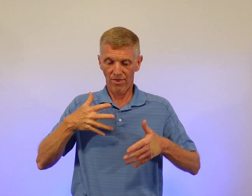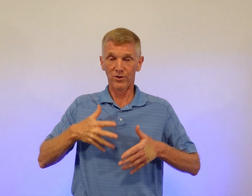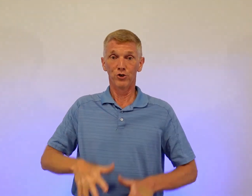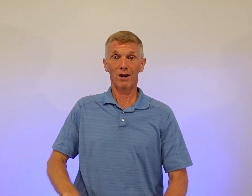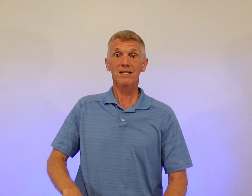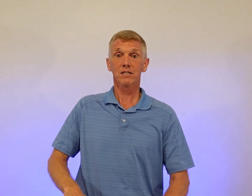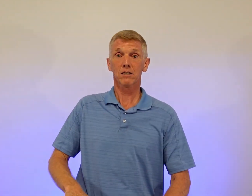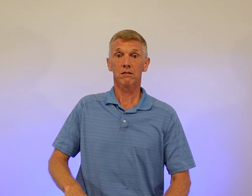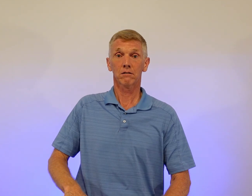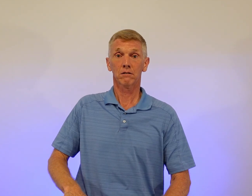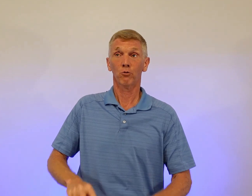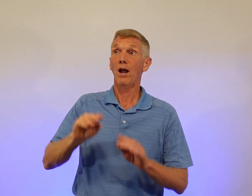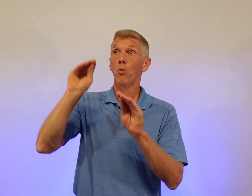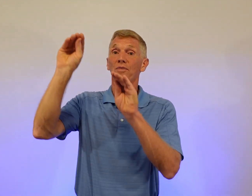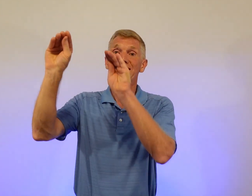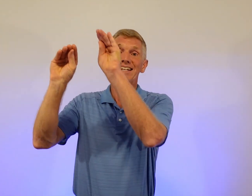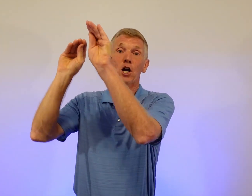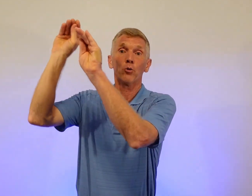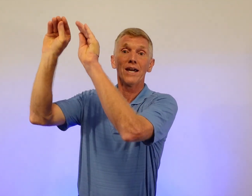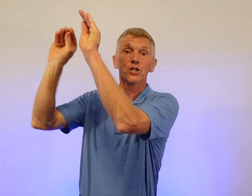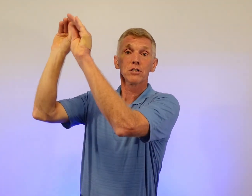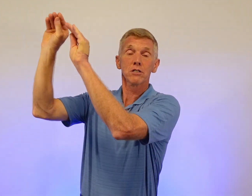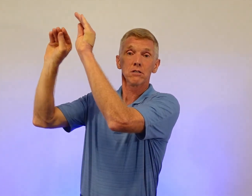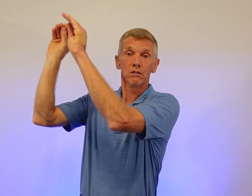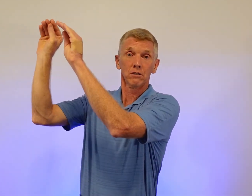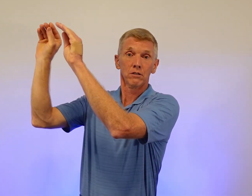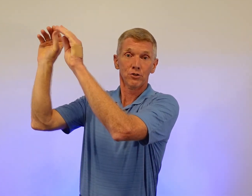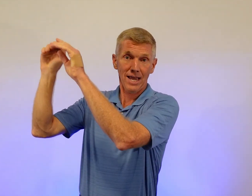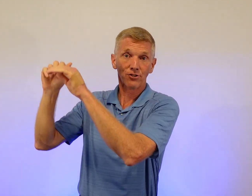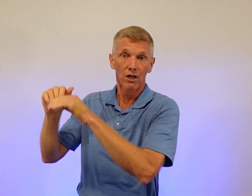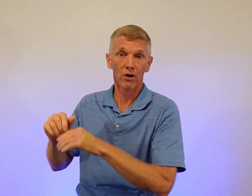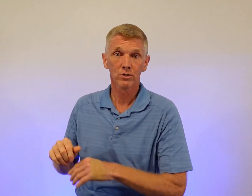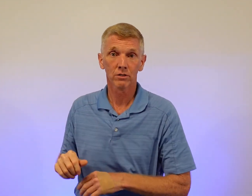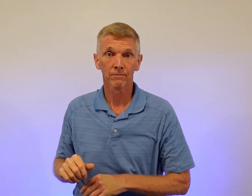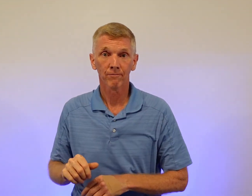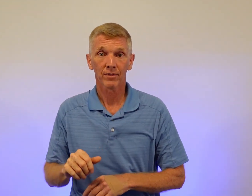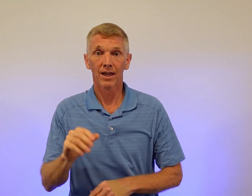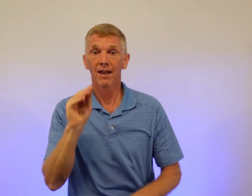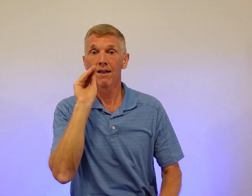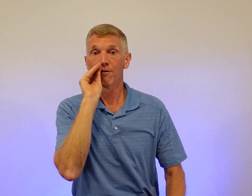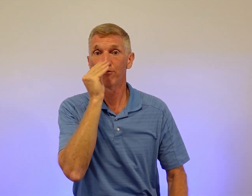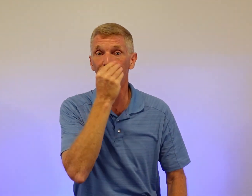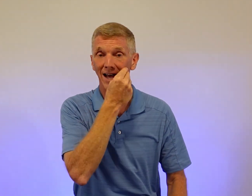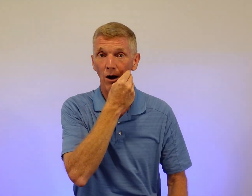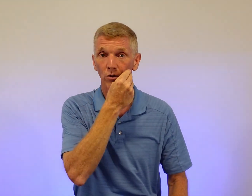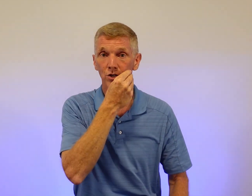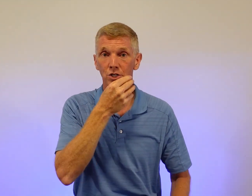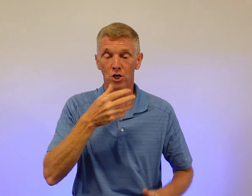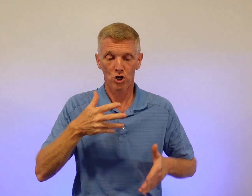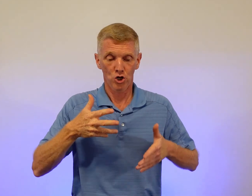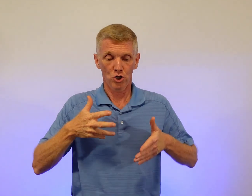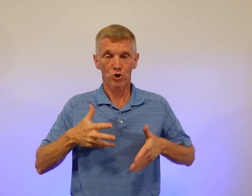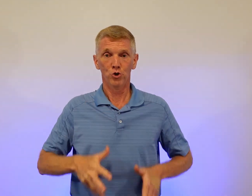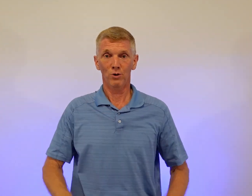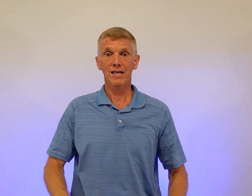the dress, right? With the decorations? Did you catch all those? Okay. Flowers,